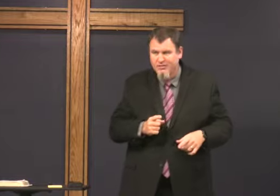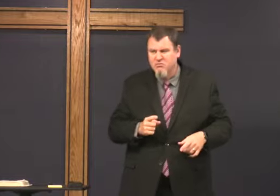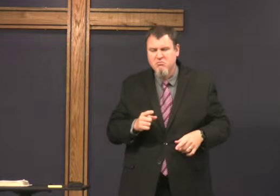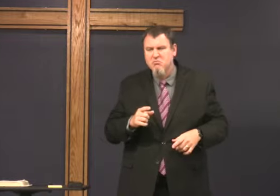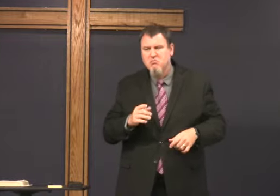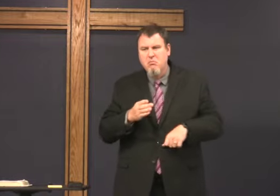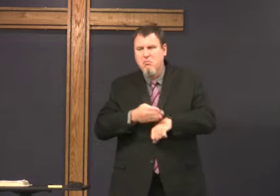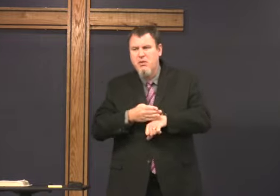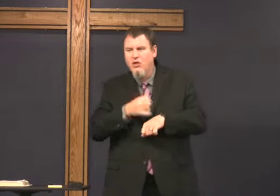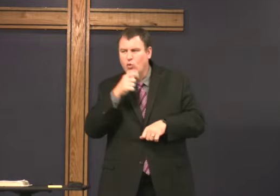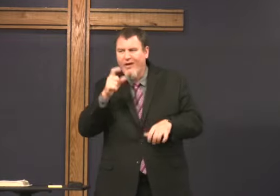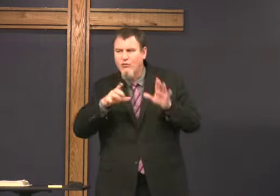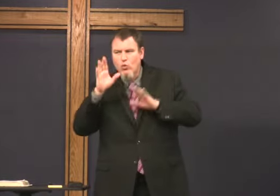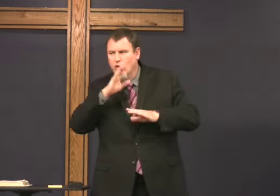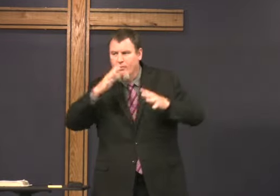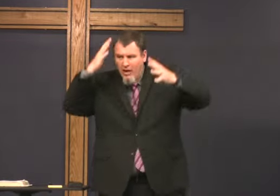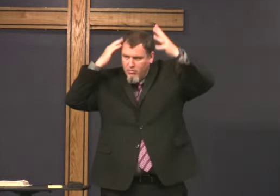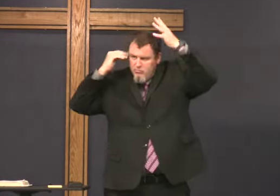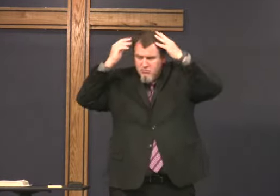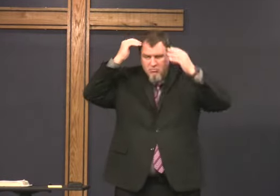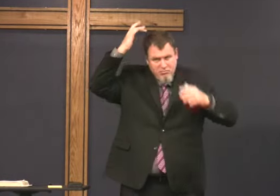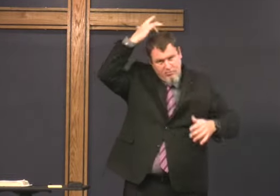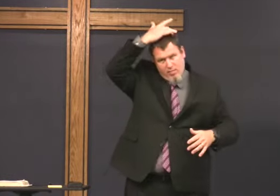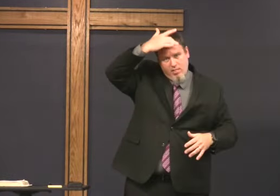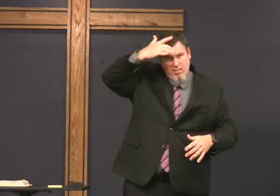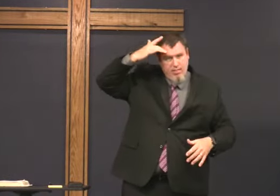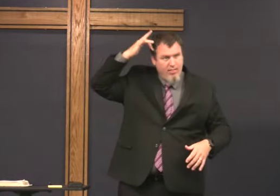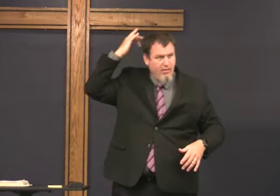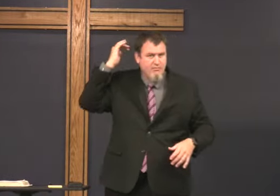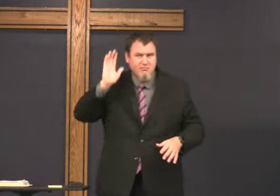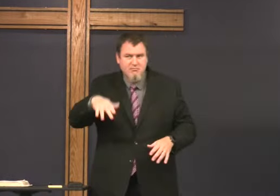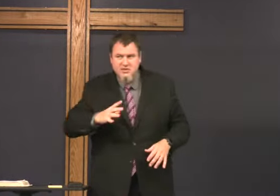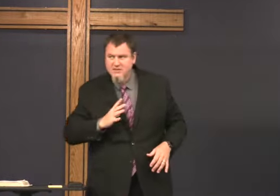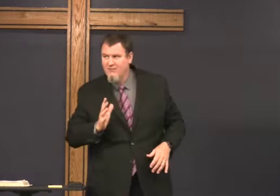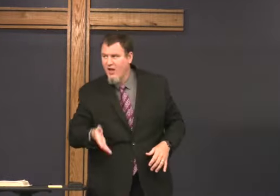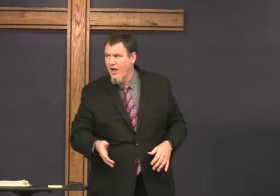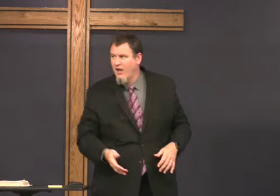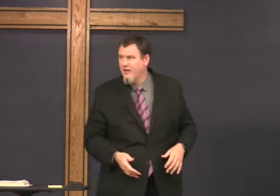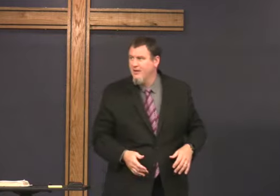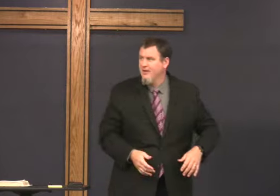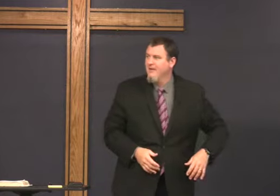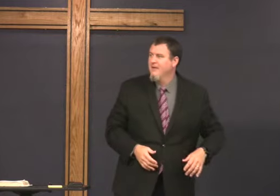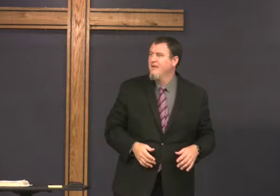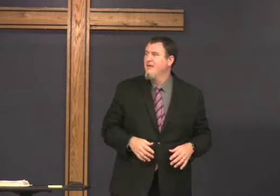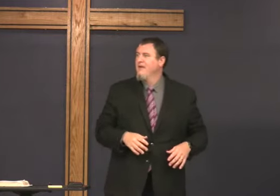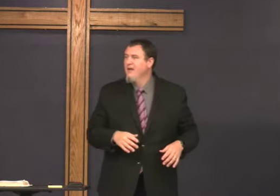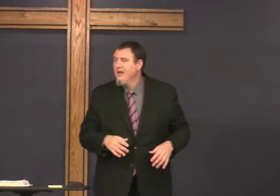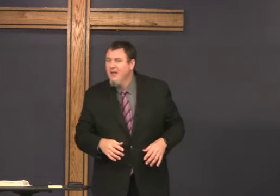Make sure everything looked right. Bill doesn't have to worry about his hair.